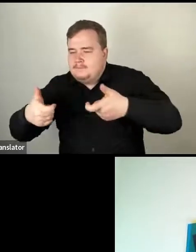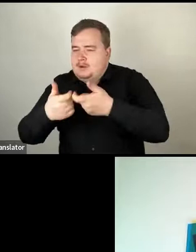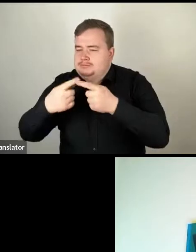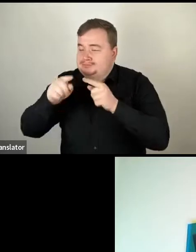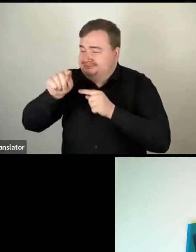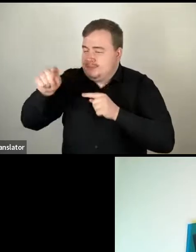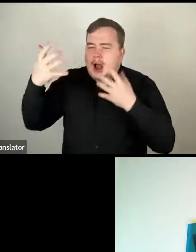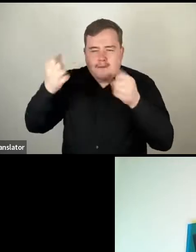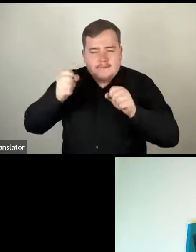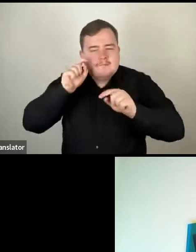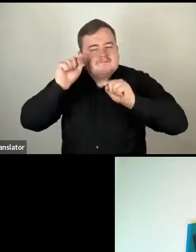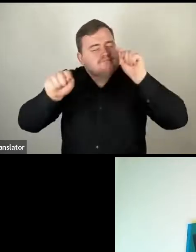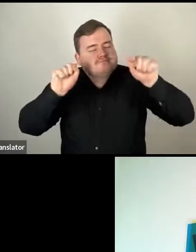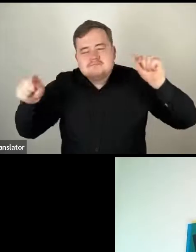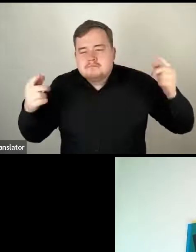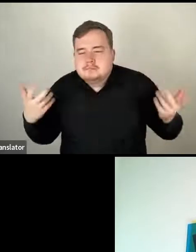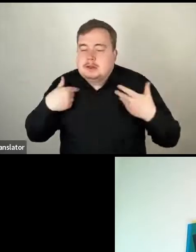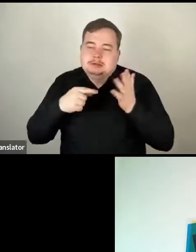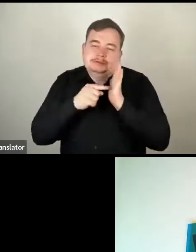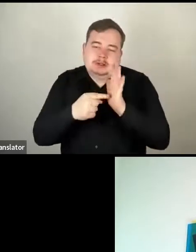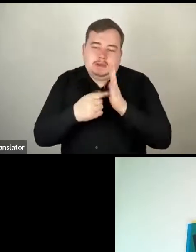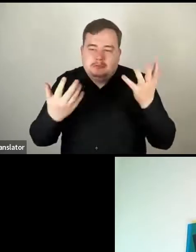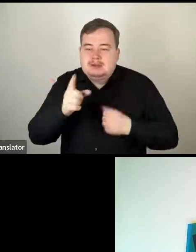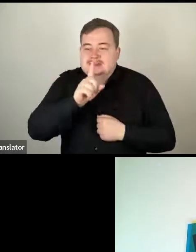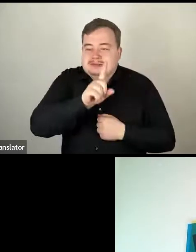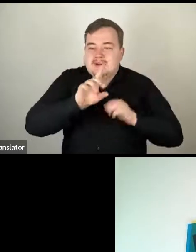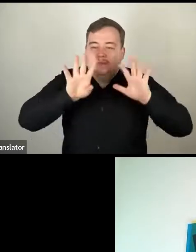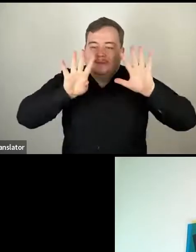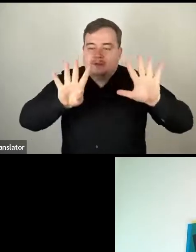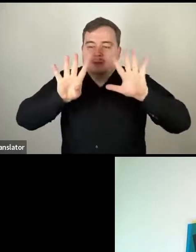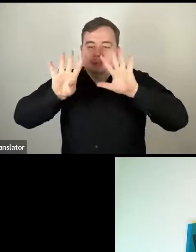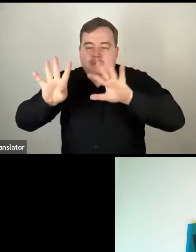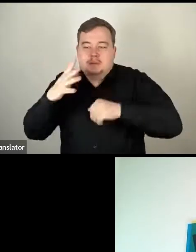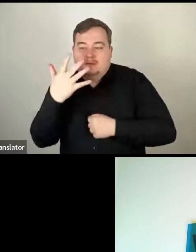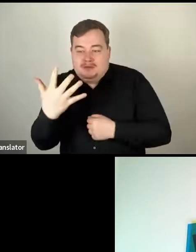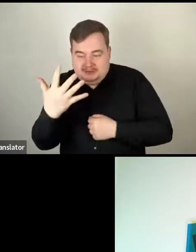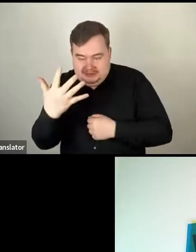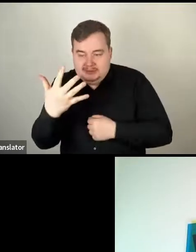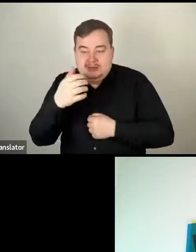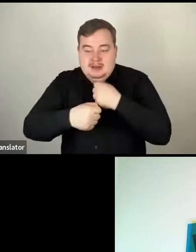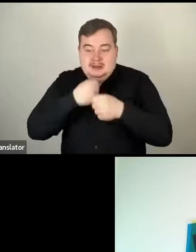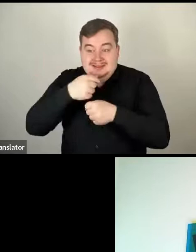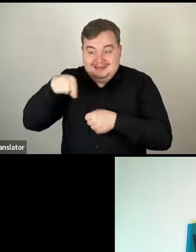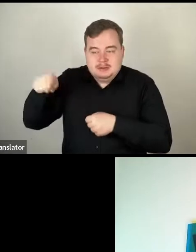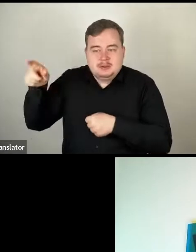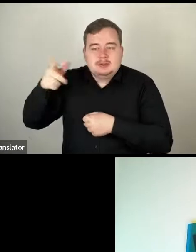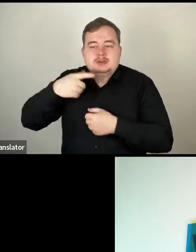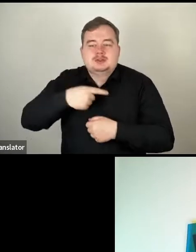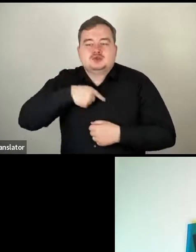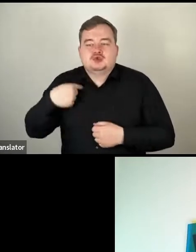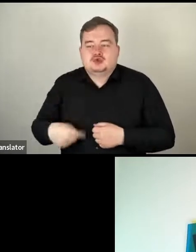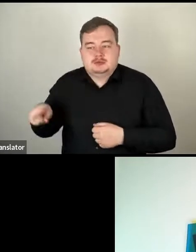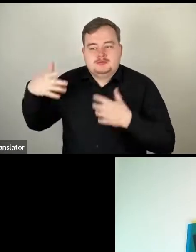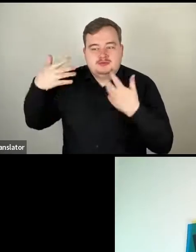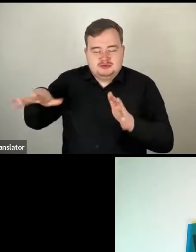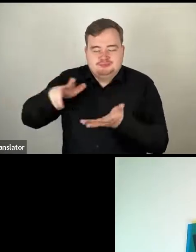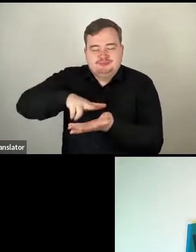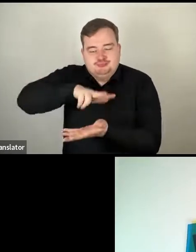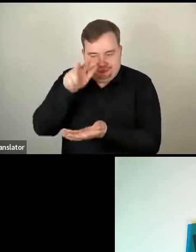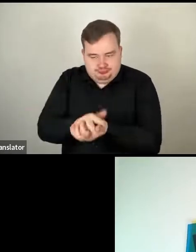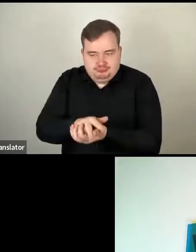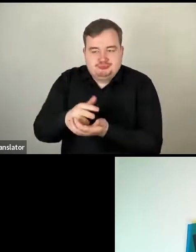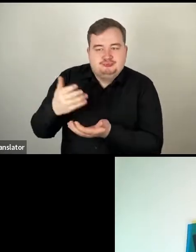instance, the 1995 Beijing Declaration. In the aftermath of this declaration, the concept